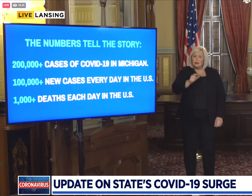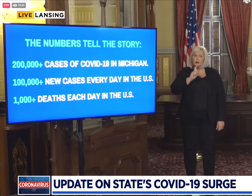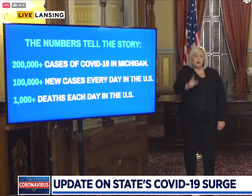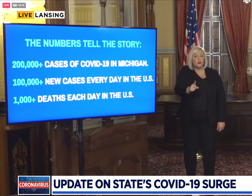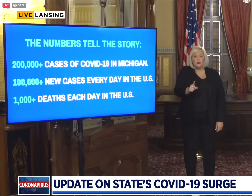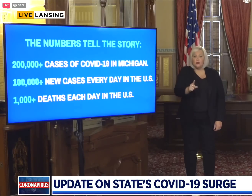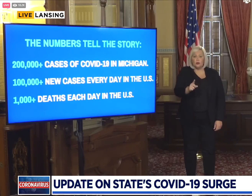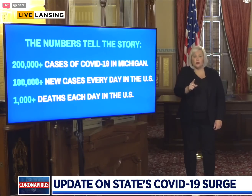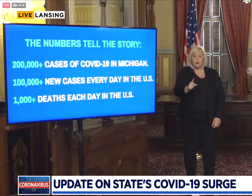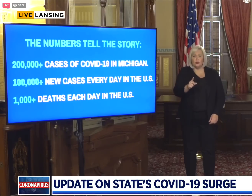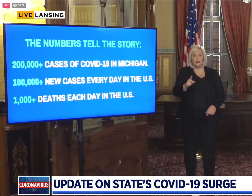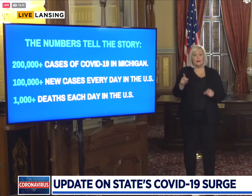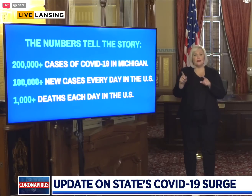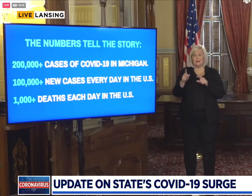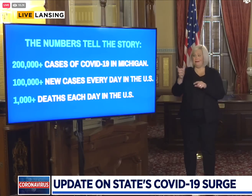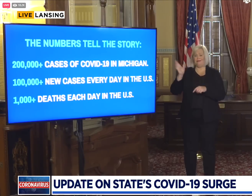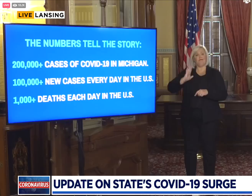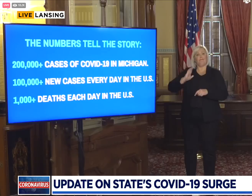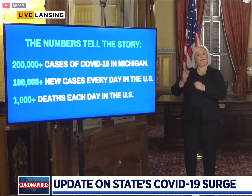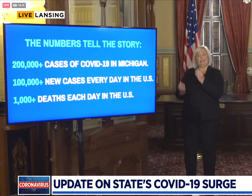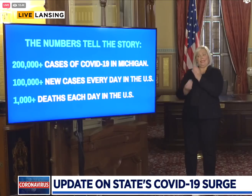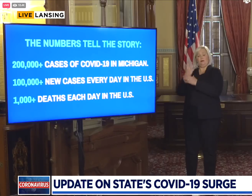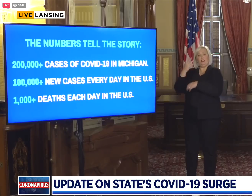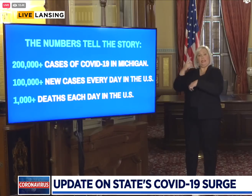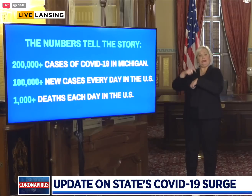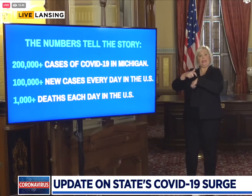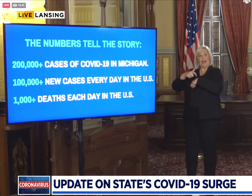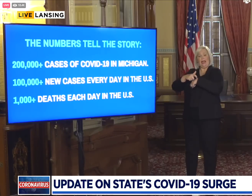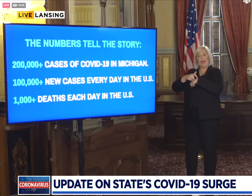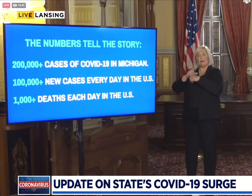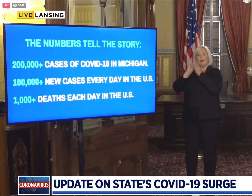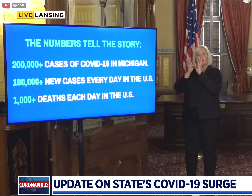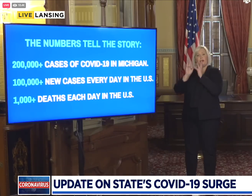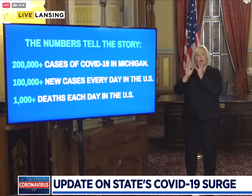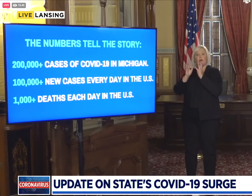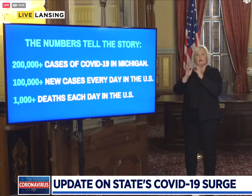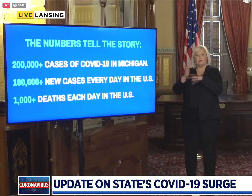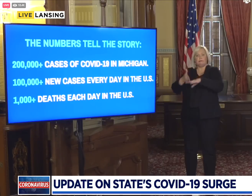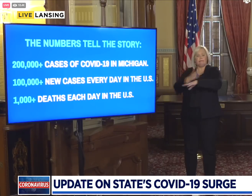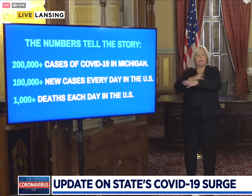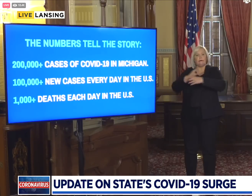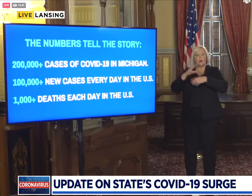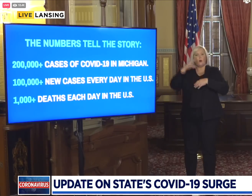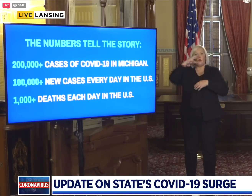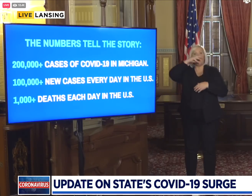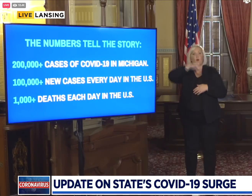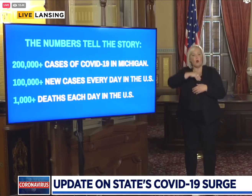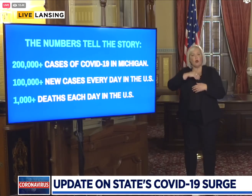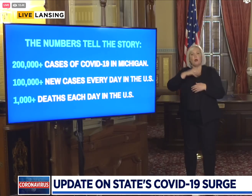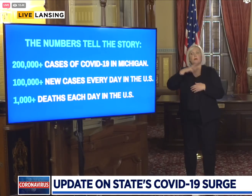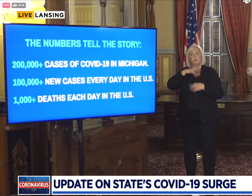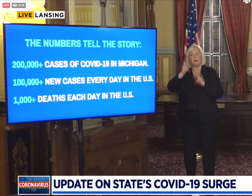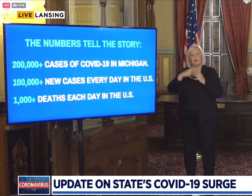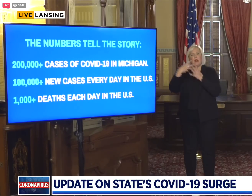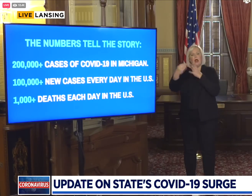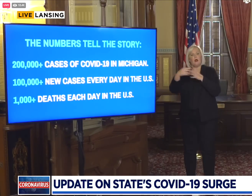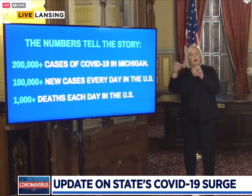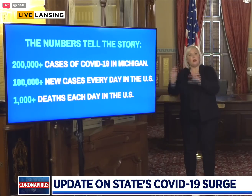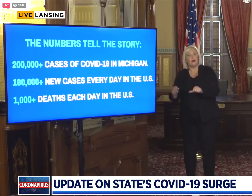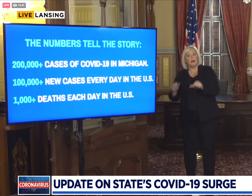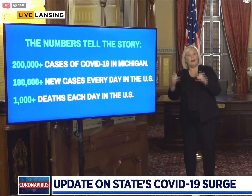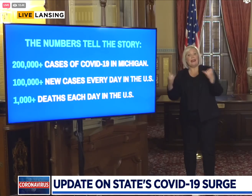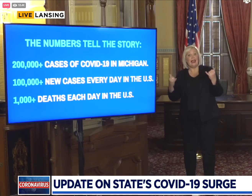And unlike the spring, when the weather was starting to get warmer, we are now heading into the colder months here in